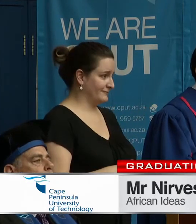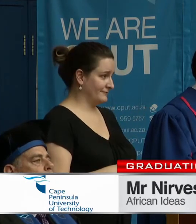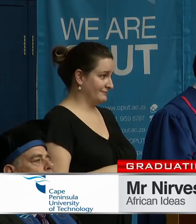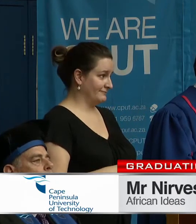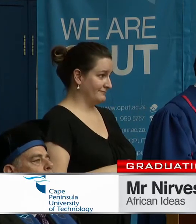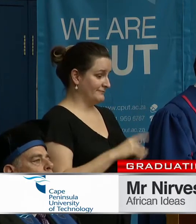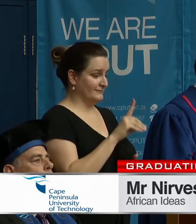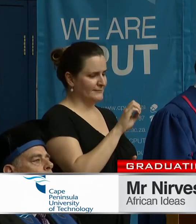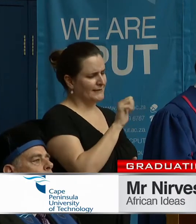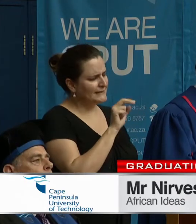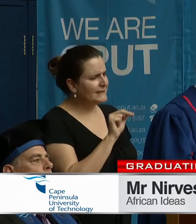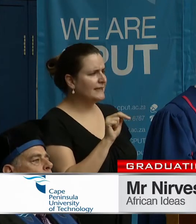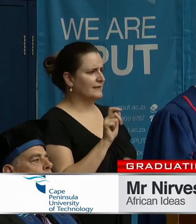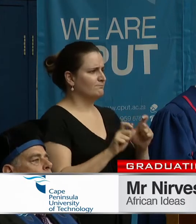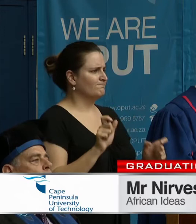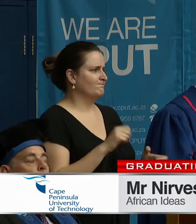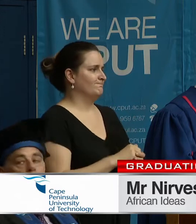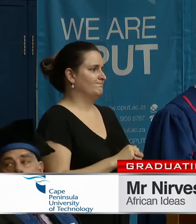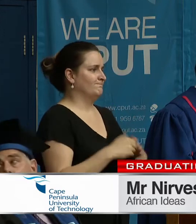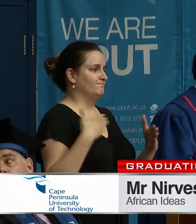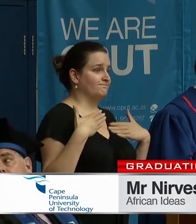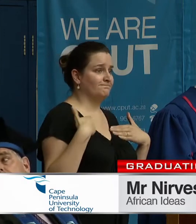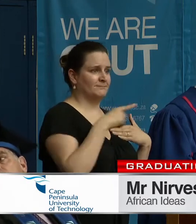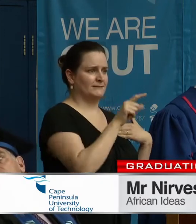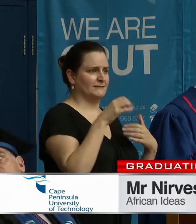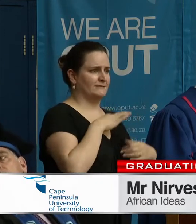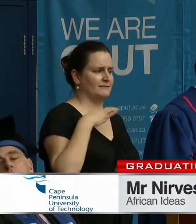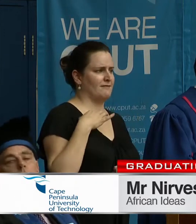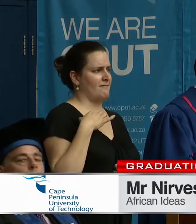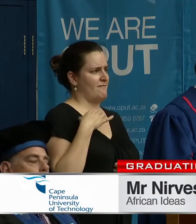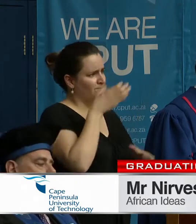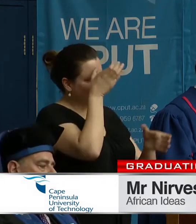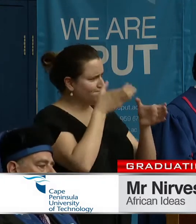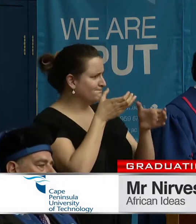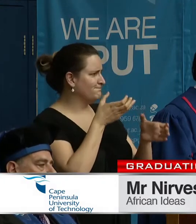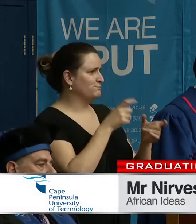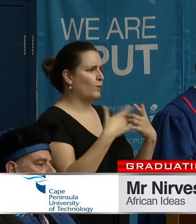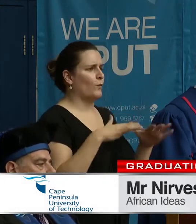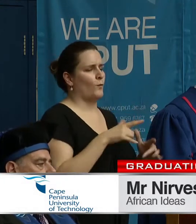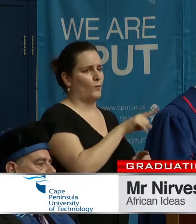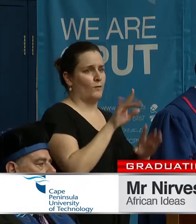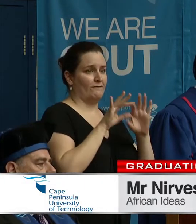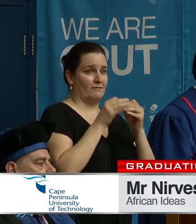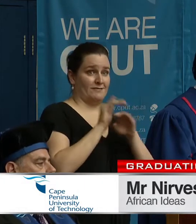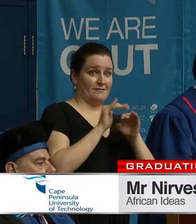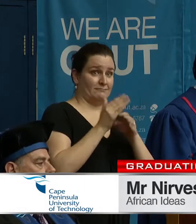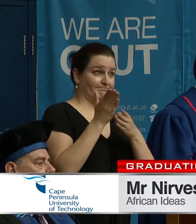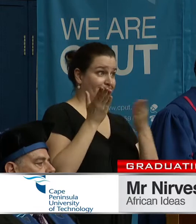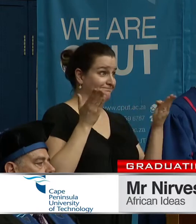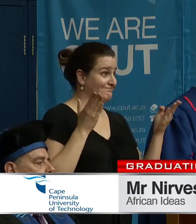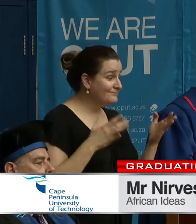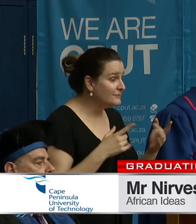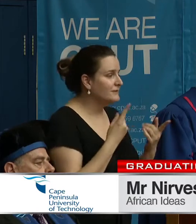Faculties, academic and administrative staff of CPUT, distinguished guests, families and friends of the graduates, and most importantly,